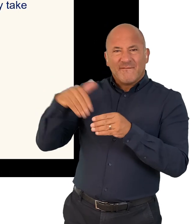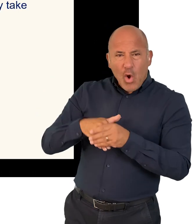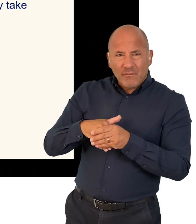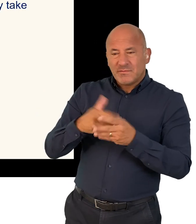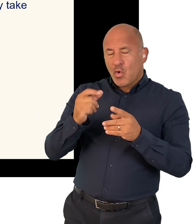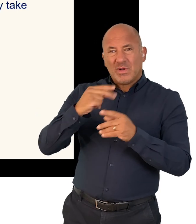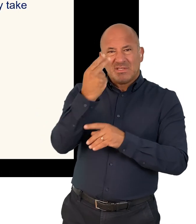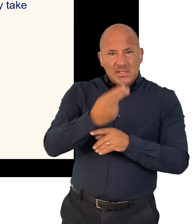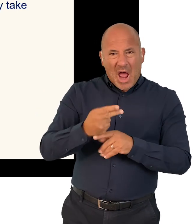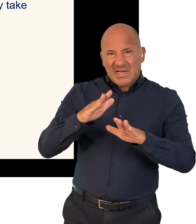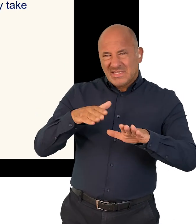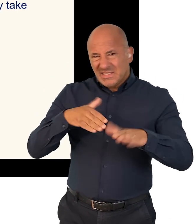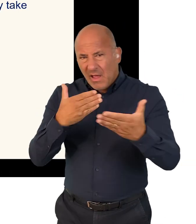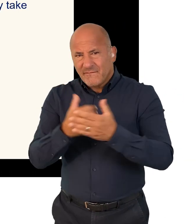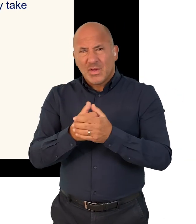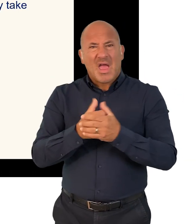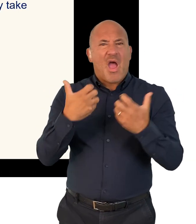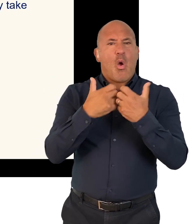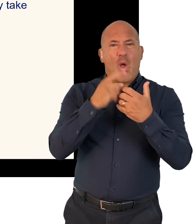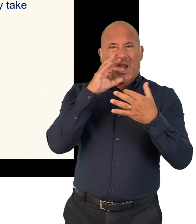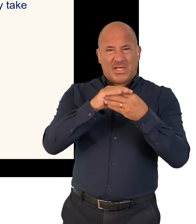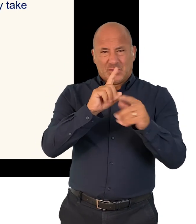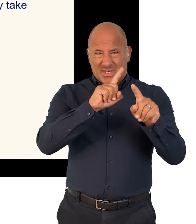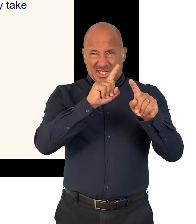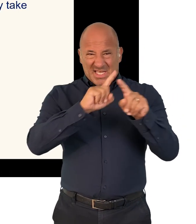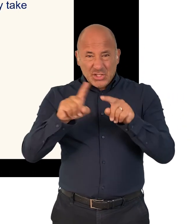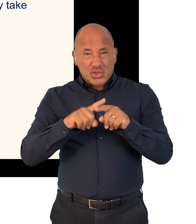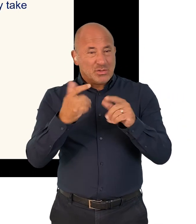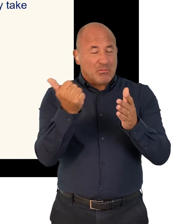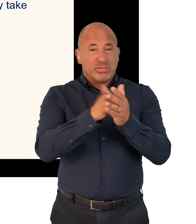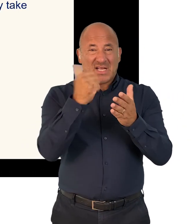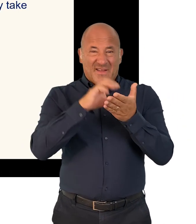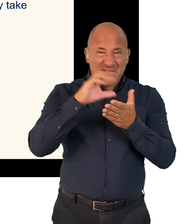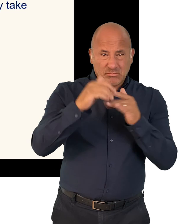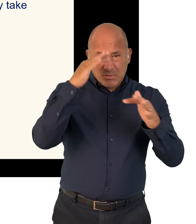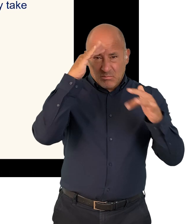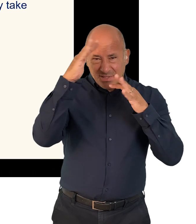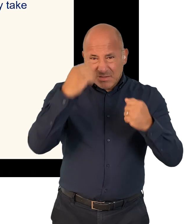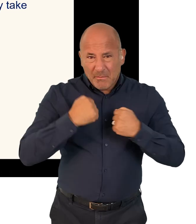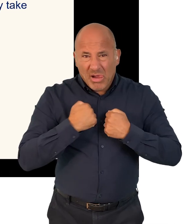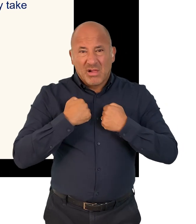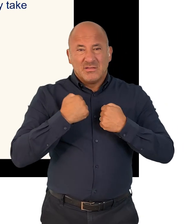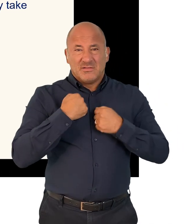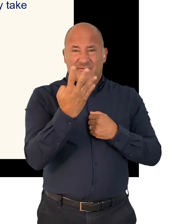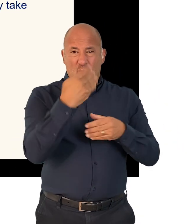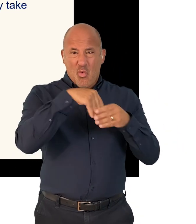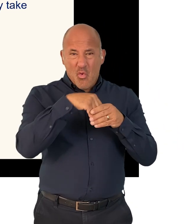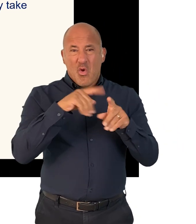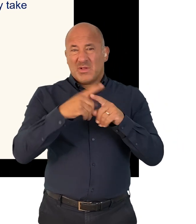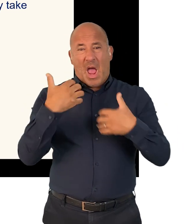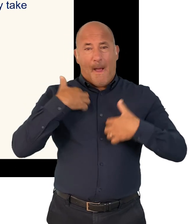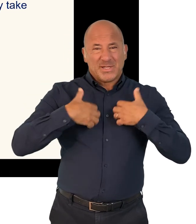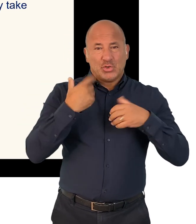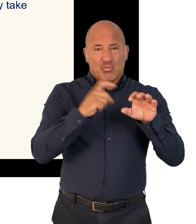delivery, and how your project contributes strongly to each of our four investment principles, which are ambition and